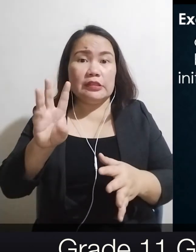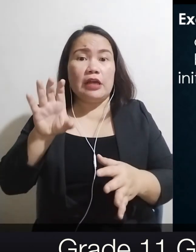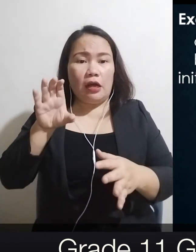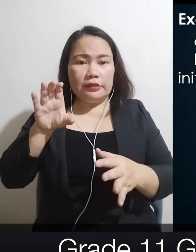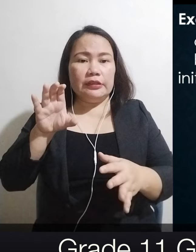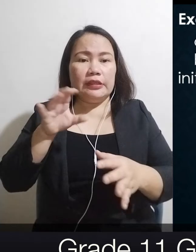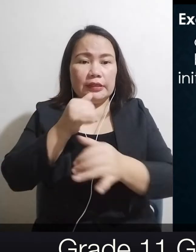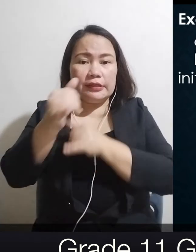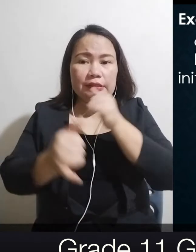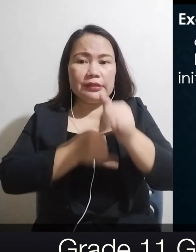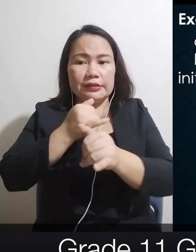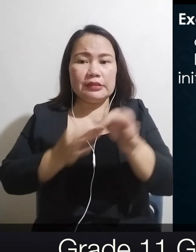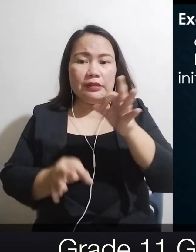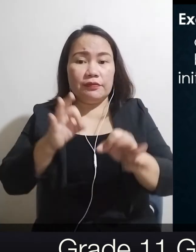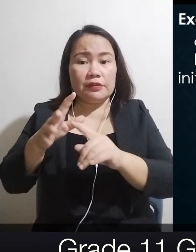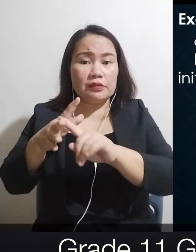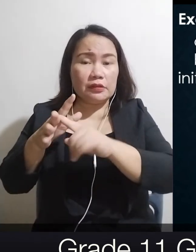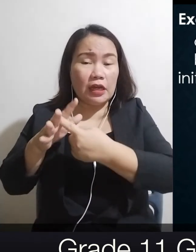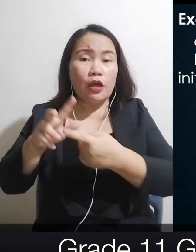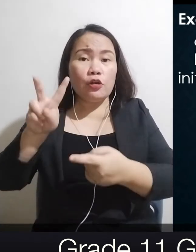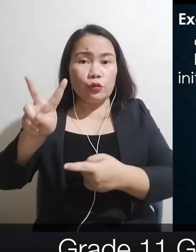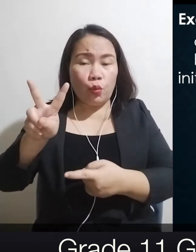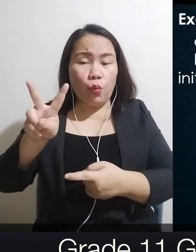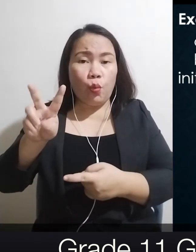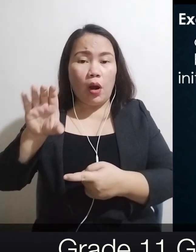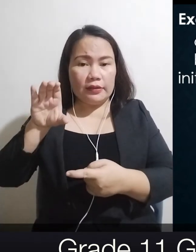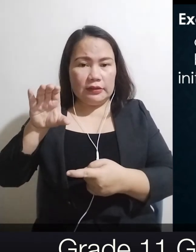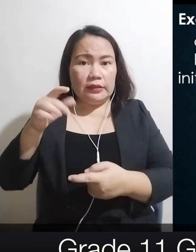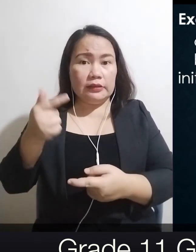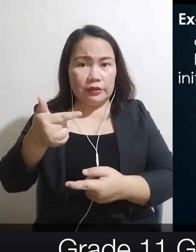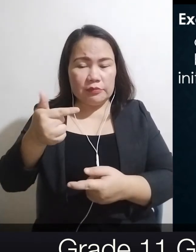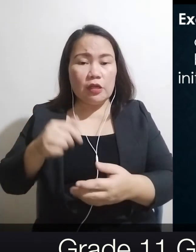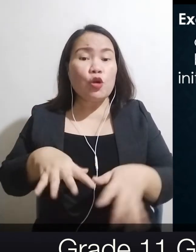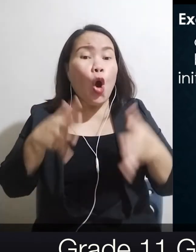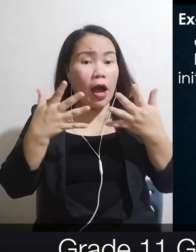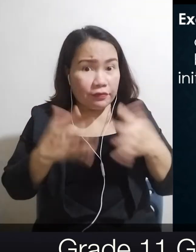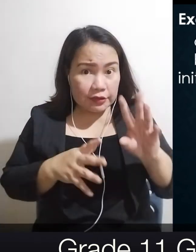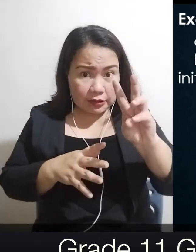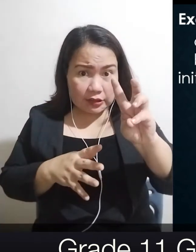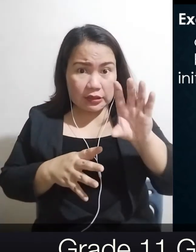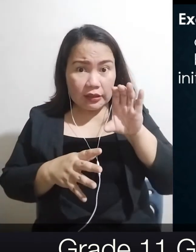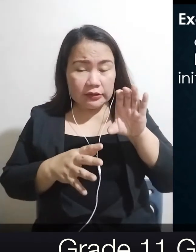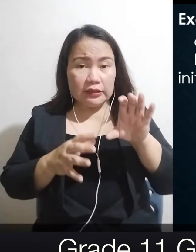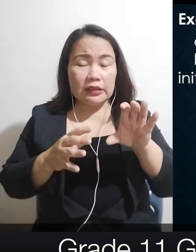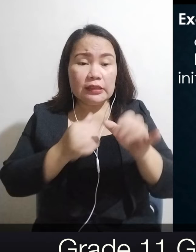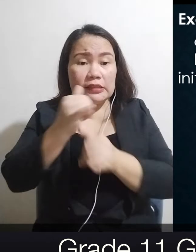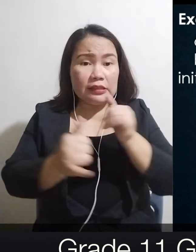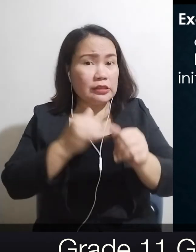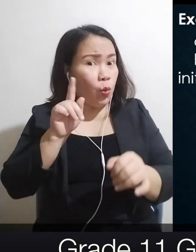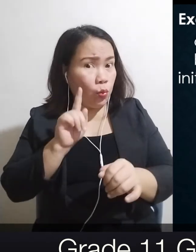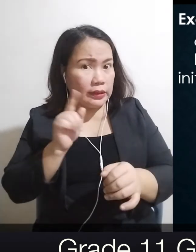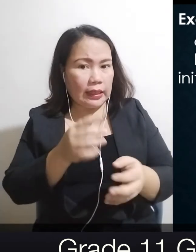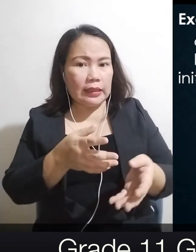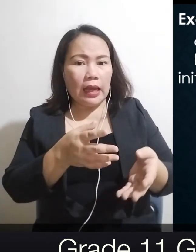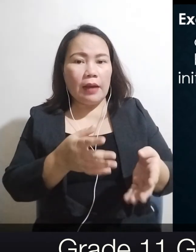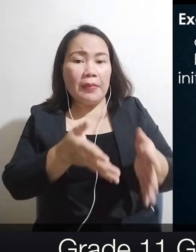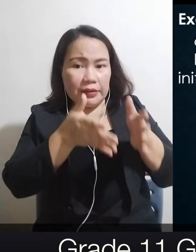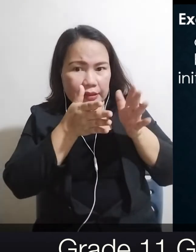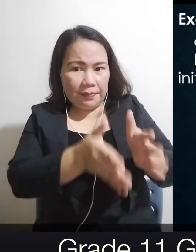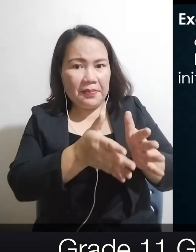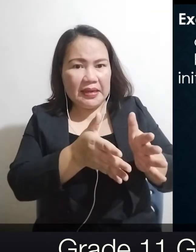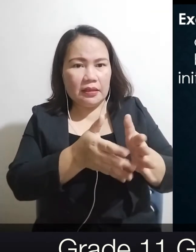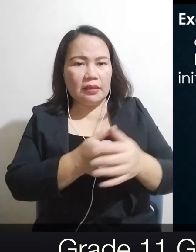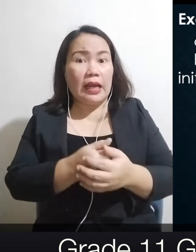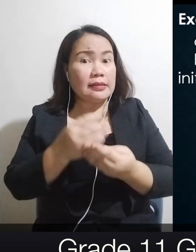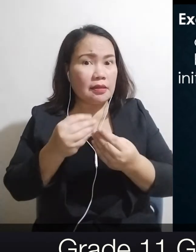was 200 grams? So ano yung initial amount natin dito? 200 grams. And then, what is the unit of